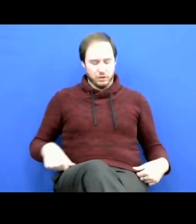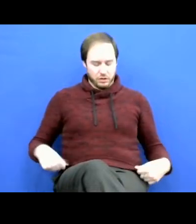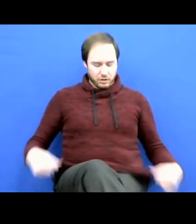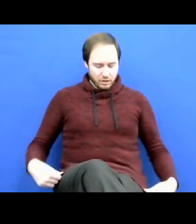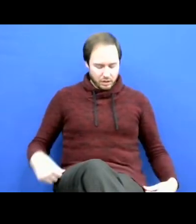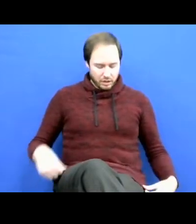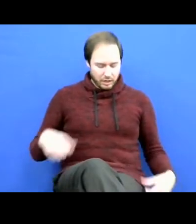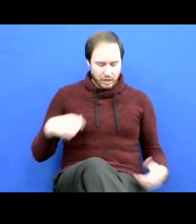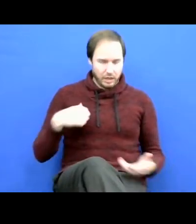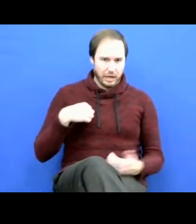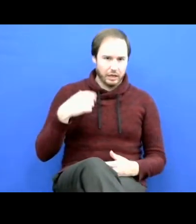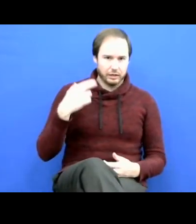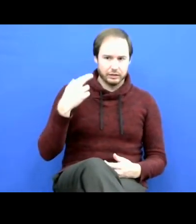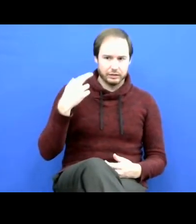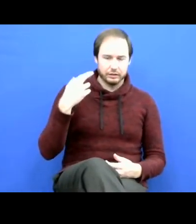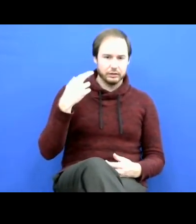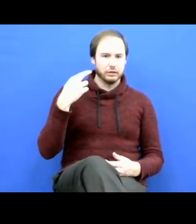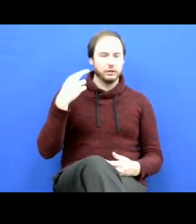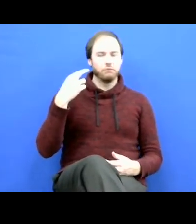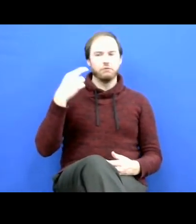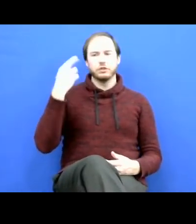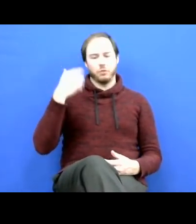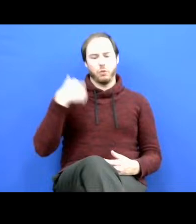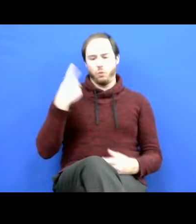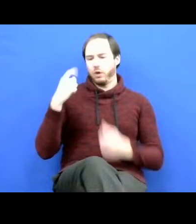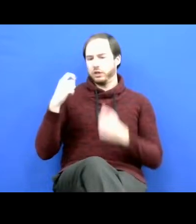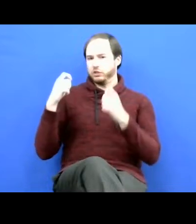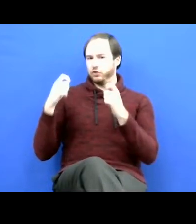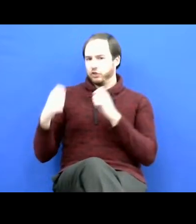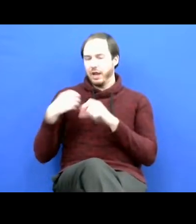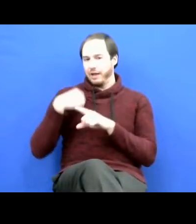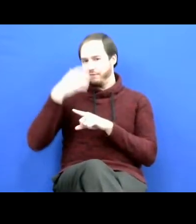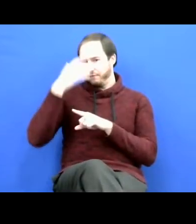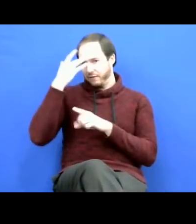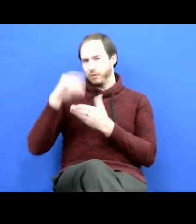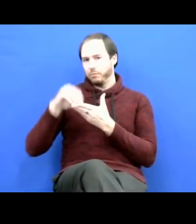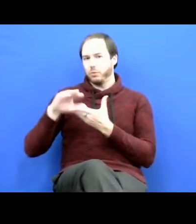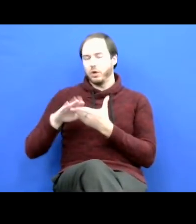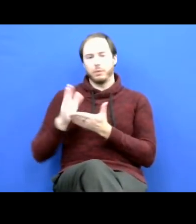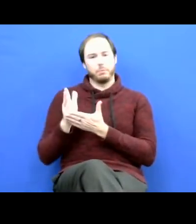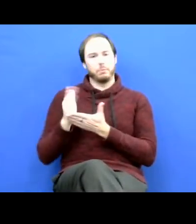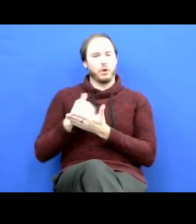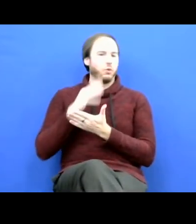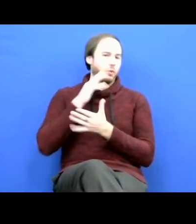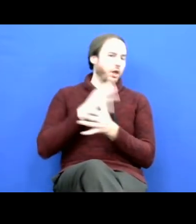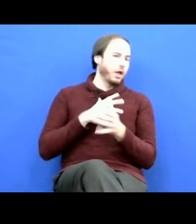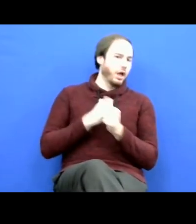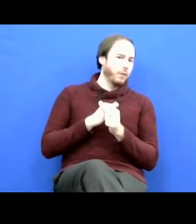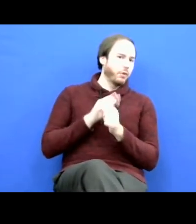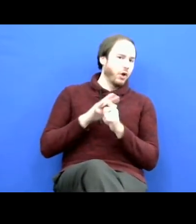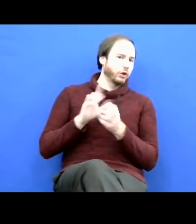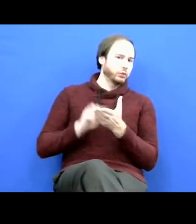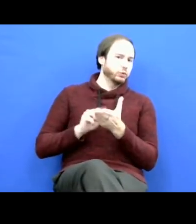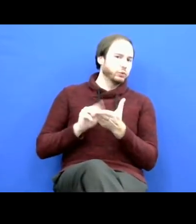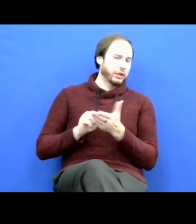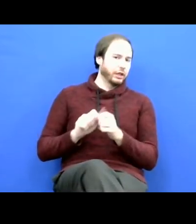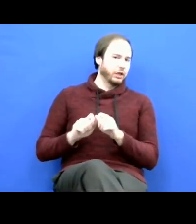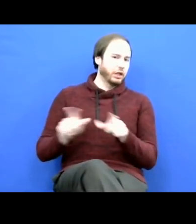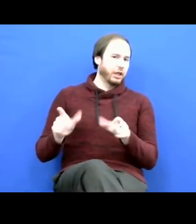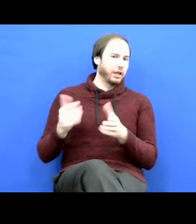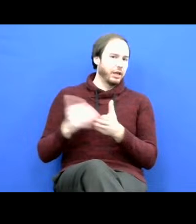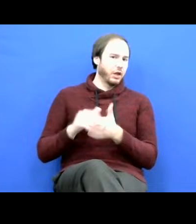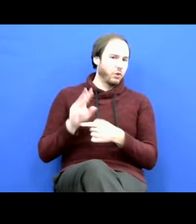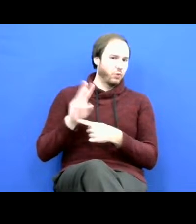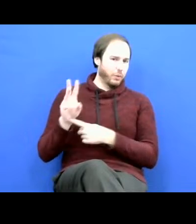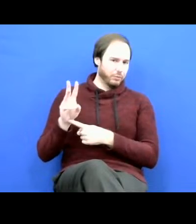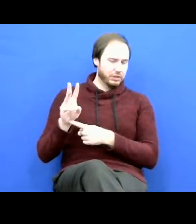that somehow I had lost a change I had done in the portion on the budget. It will be updated on the newsletter that's on the